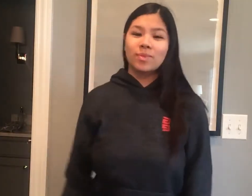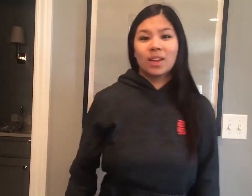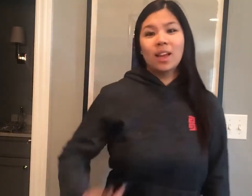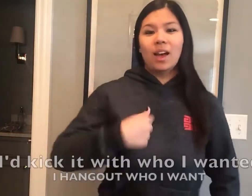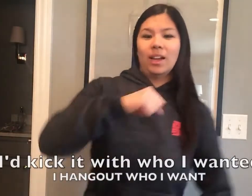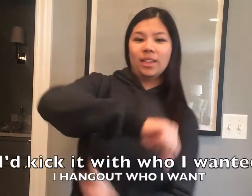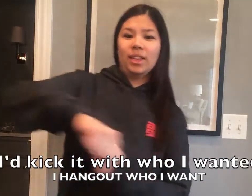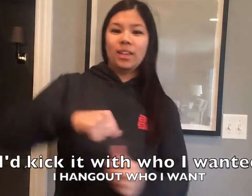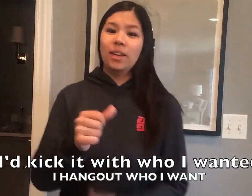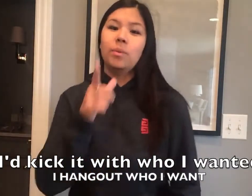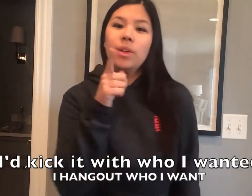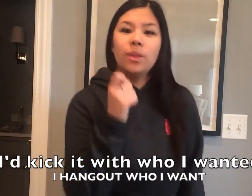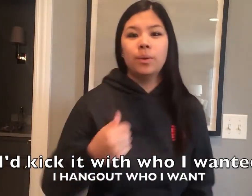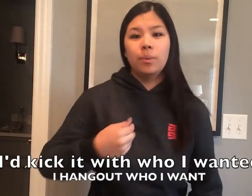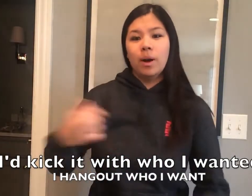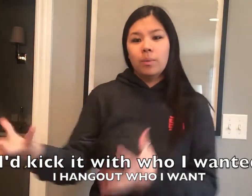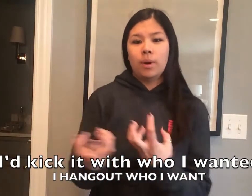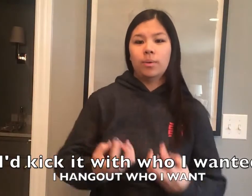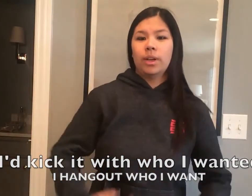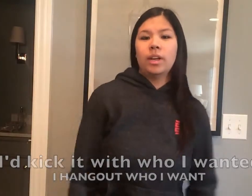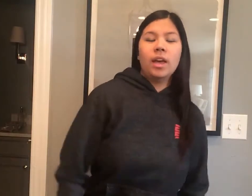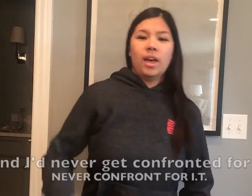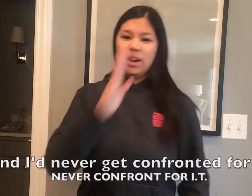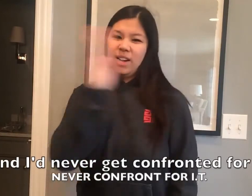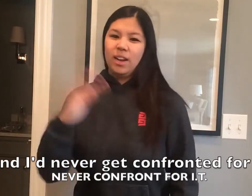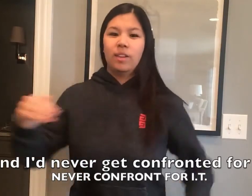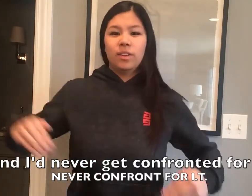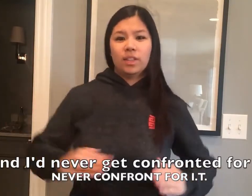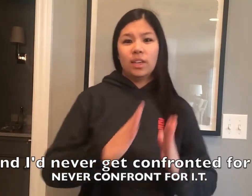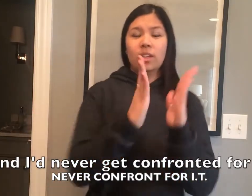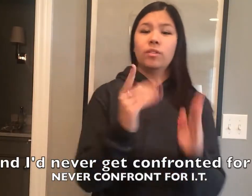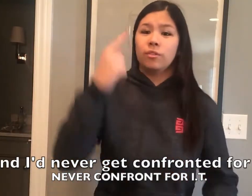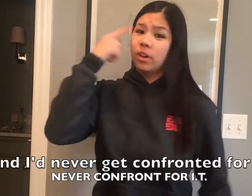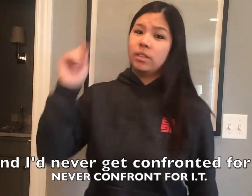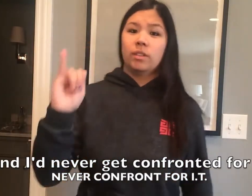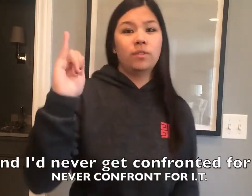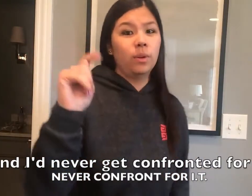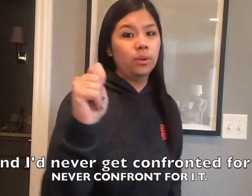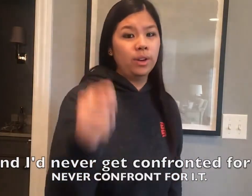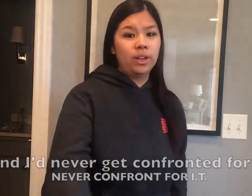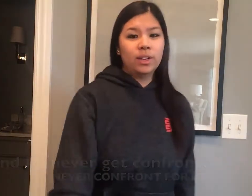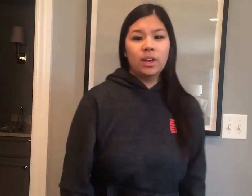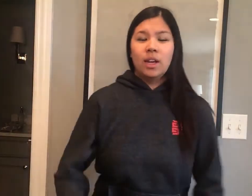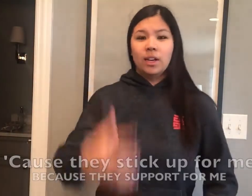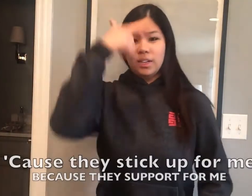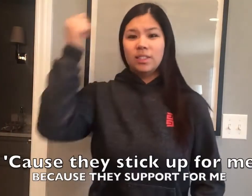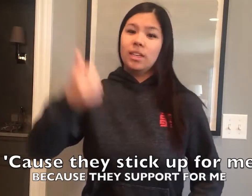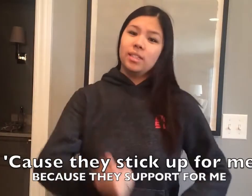I'd kick it with who I wanted and I'd never get confronted for it Cause they'd